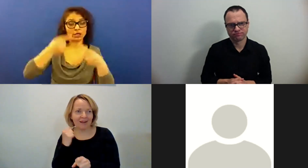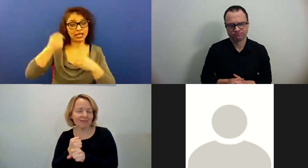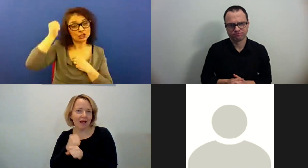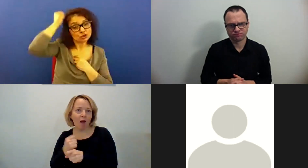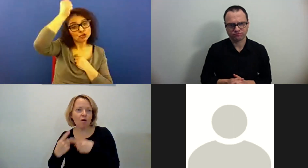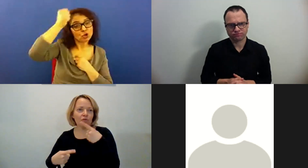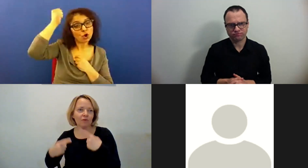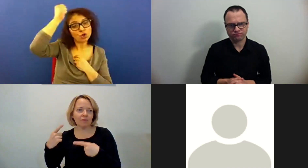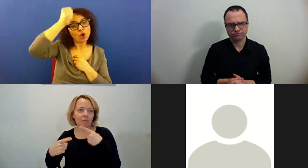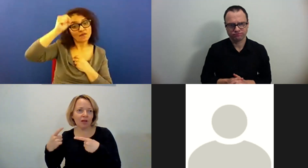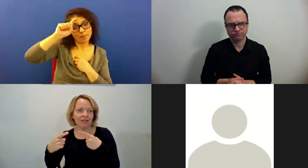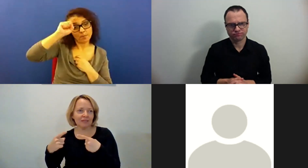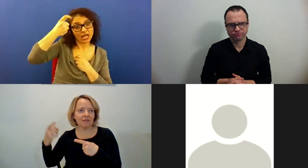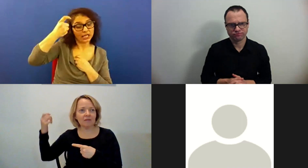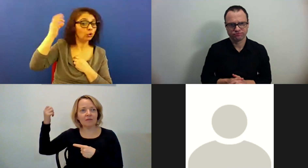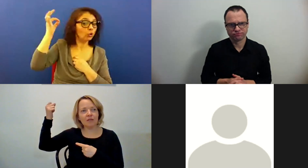father.